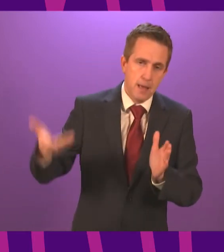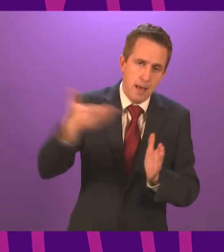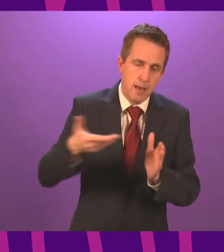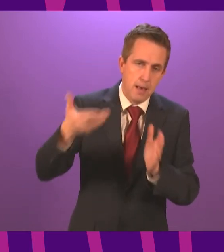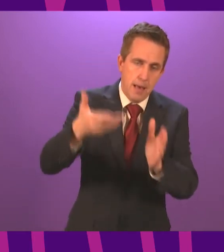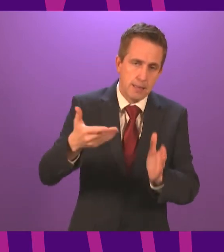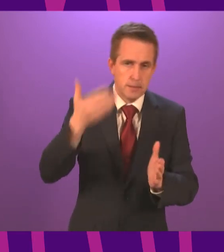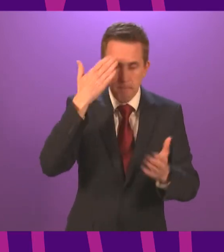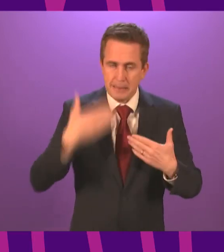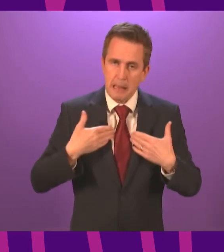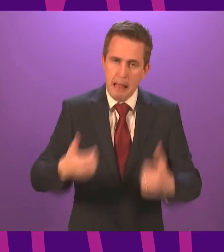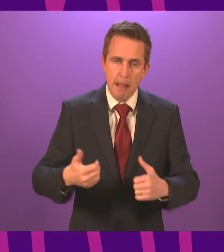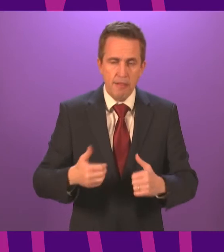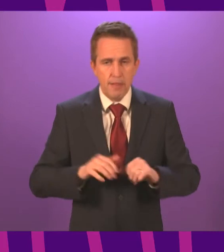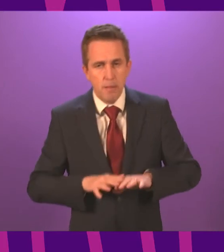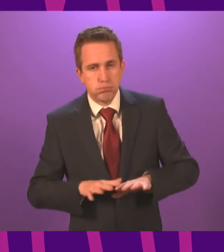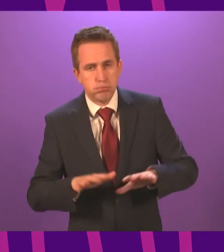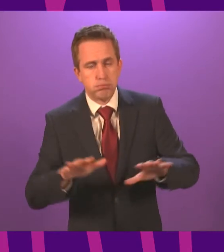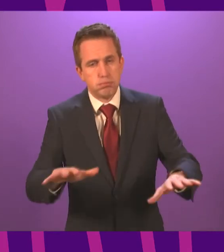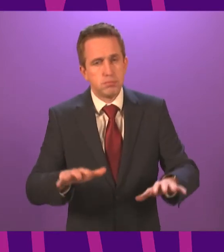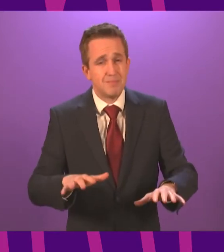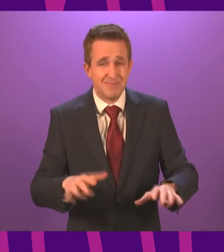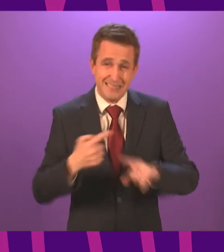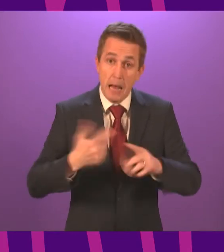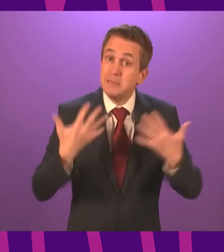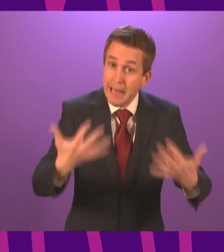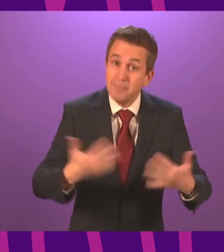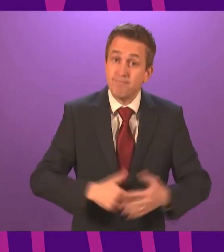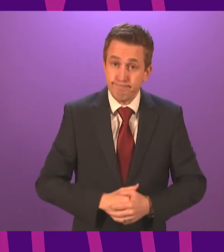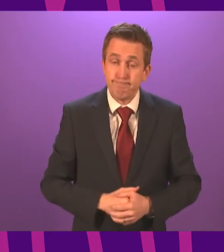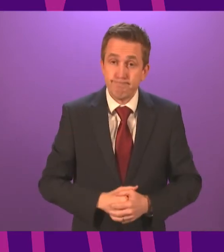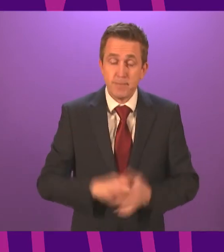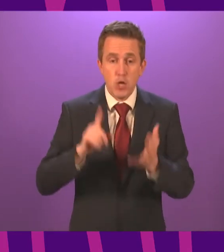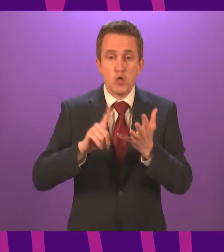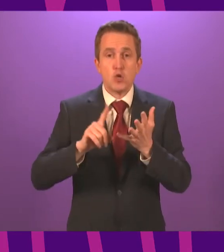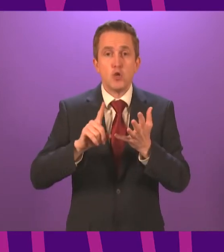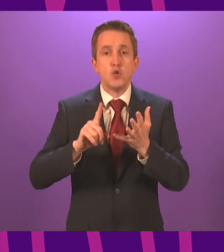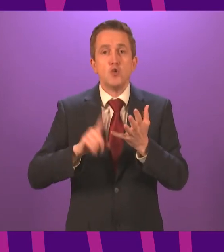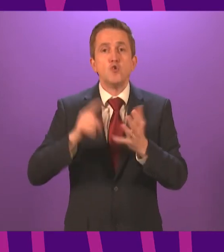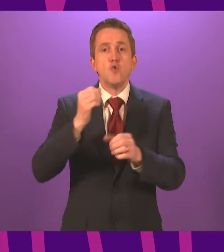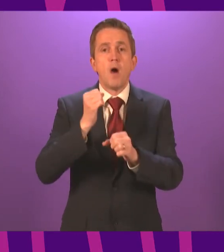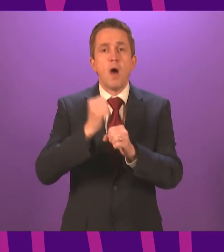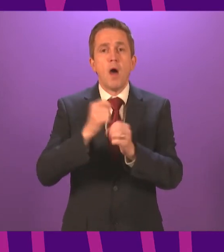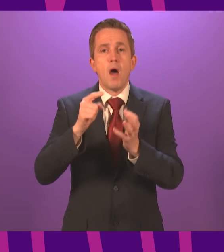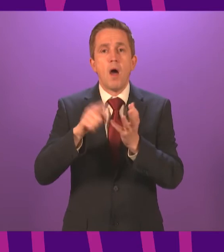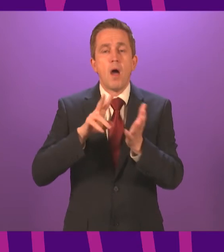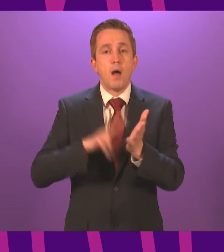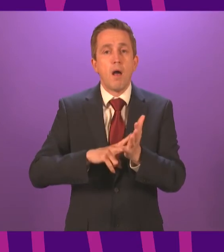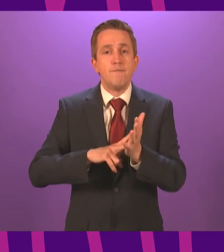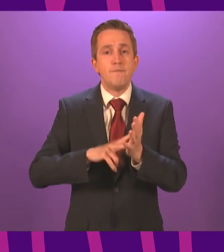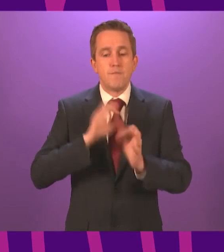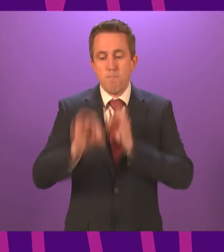which has accelerated the problem tenfold. Indeed, a YouGov poll found that as many as 40% of